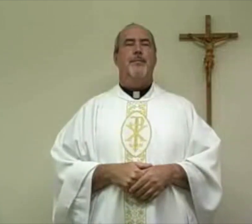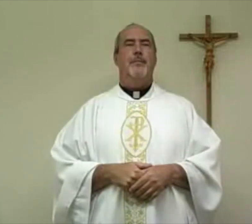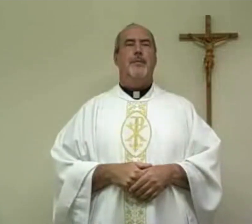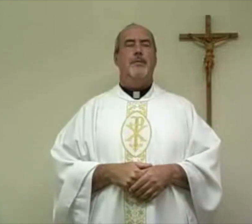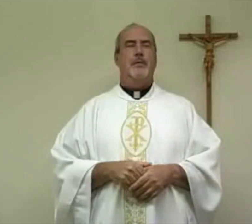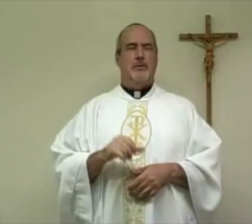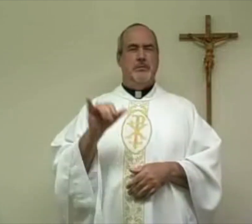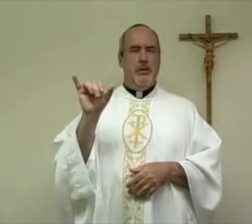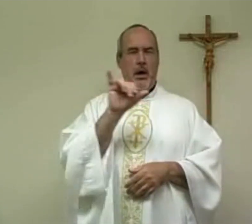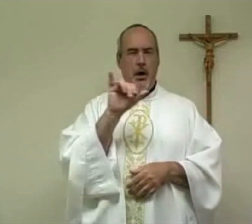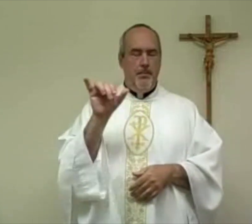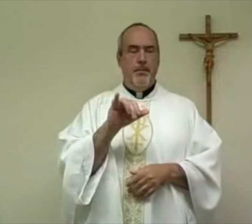vote.